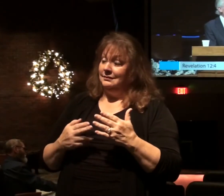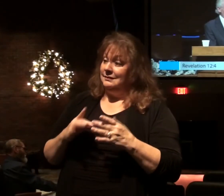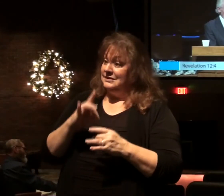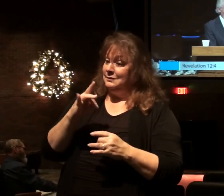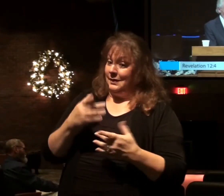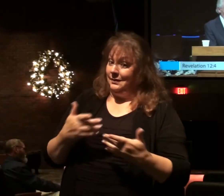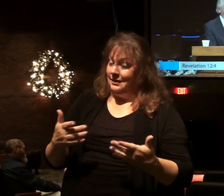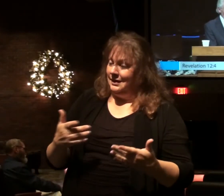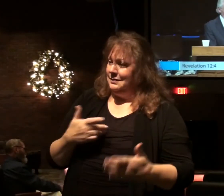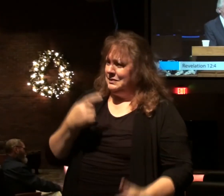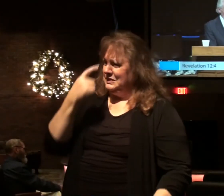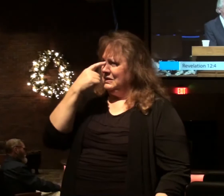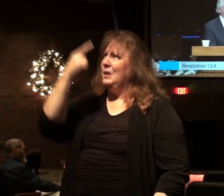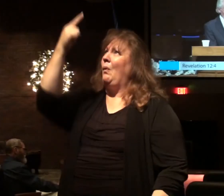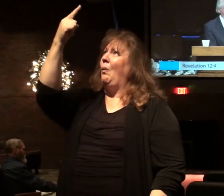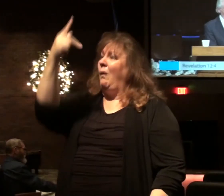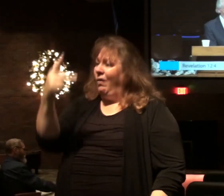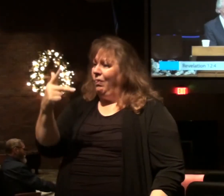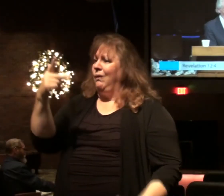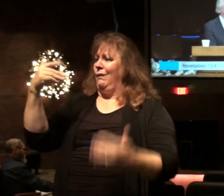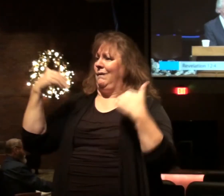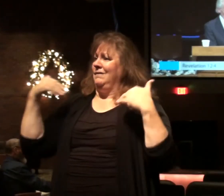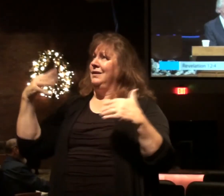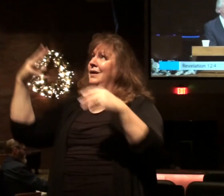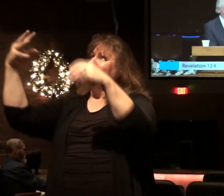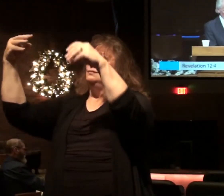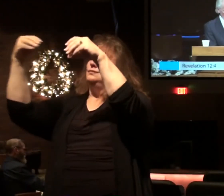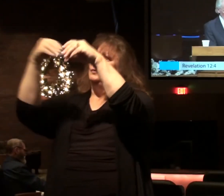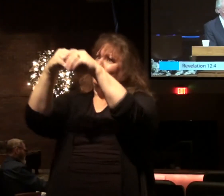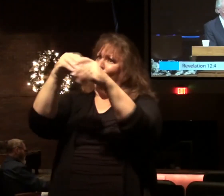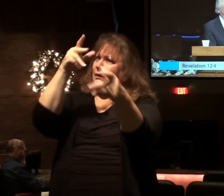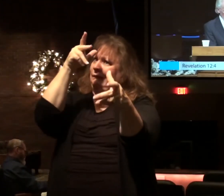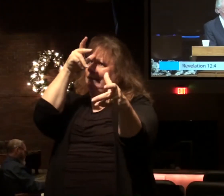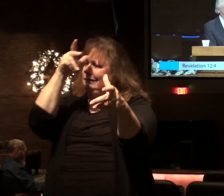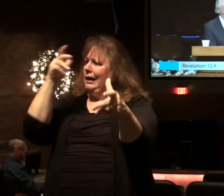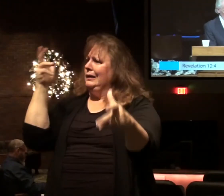But also to think a third of the angels joined him.